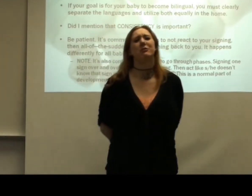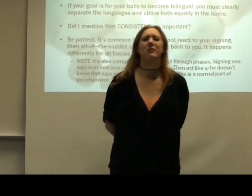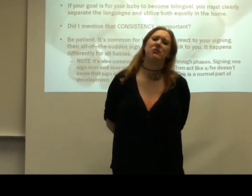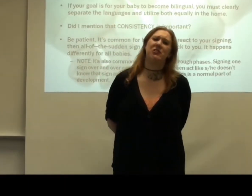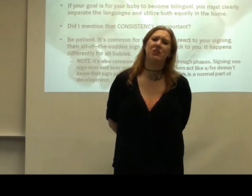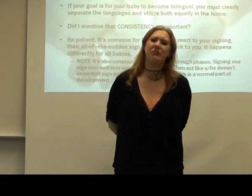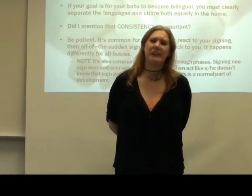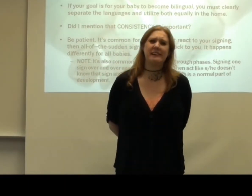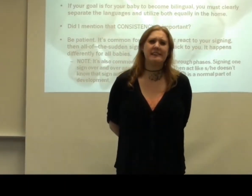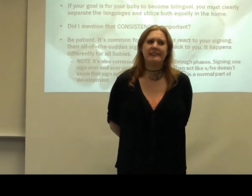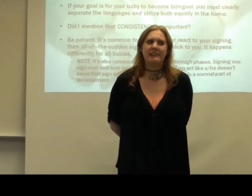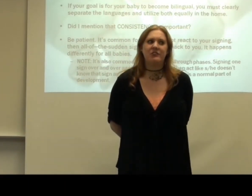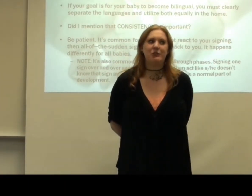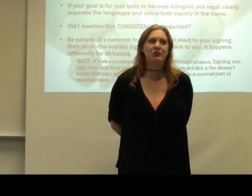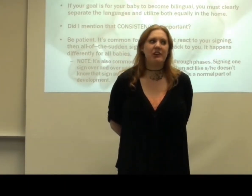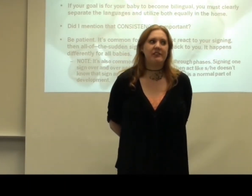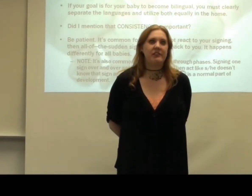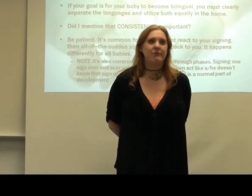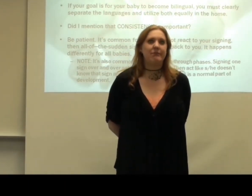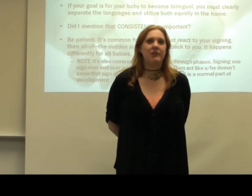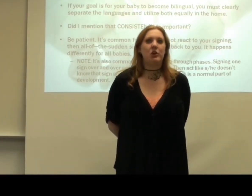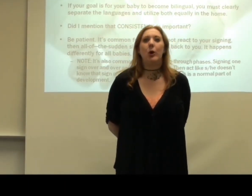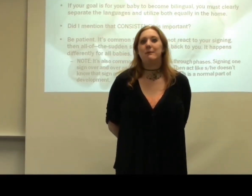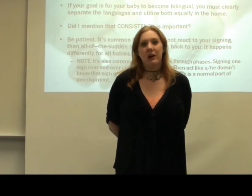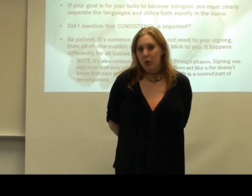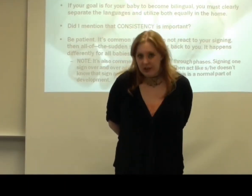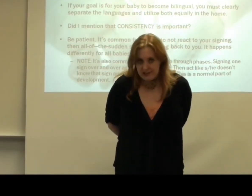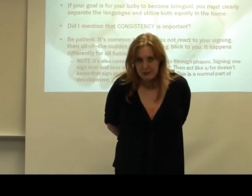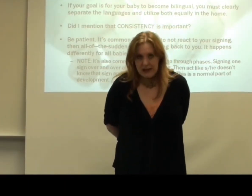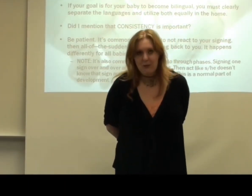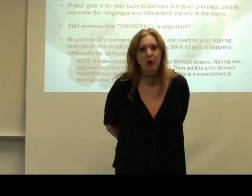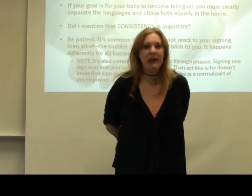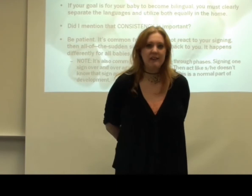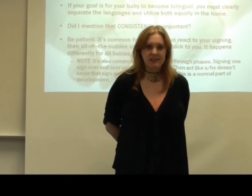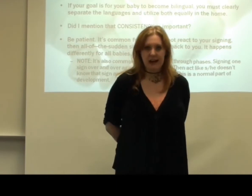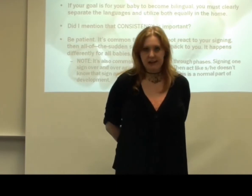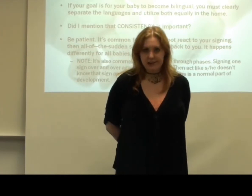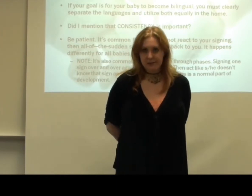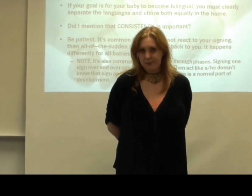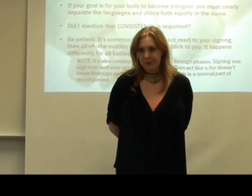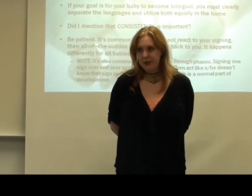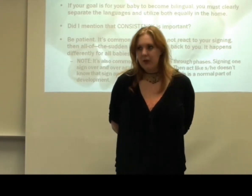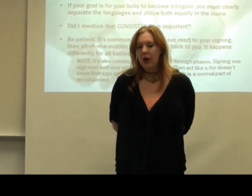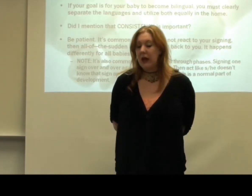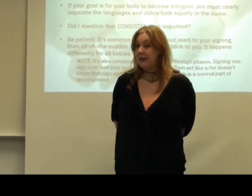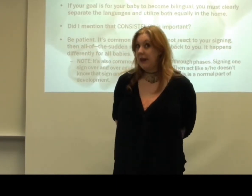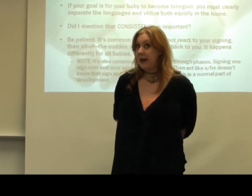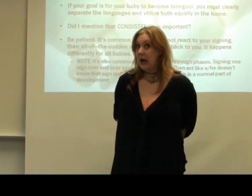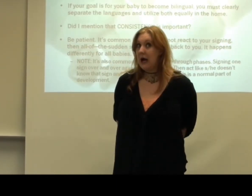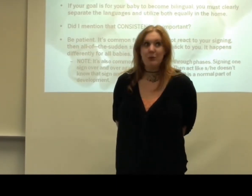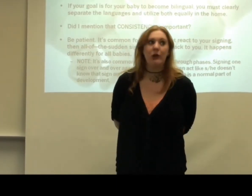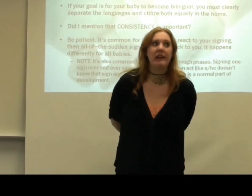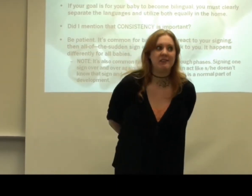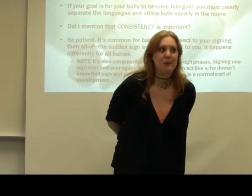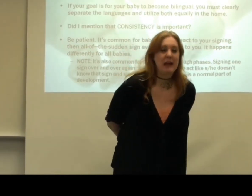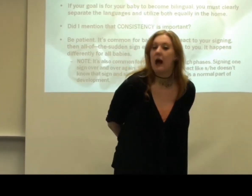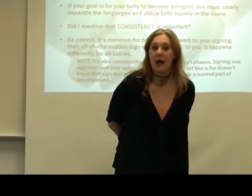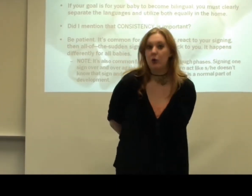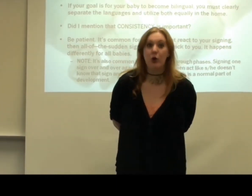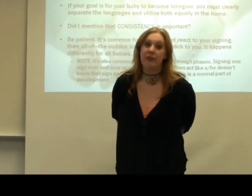for children to just, no, I'm not going to speak it, I'm only going to sign it. And then, I'm only going to speak it, I don't know the